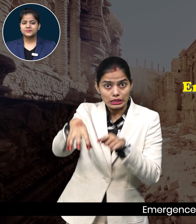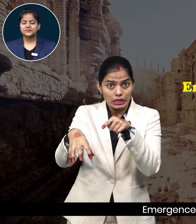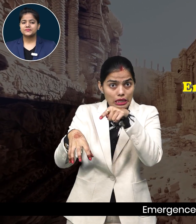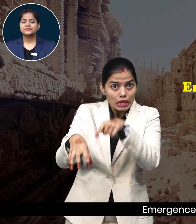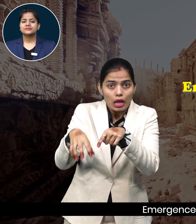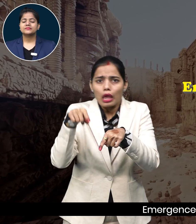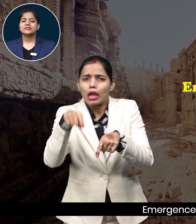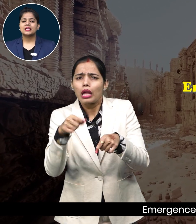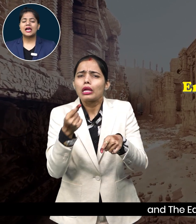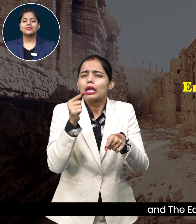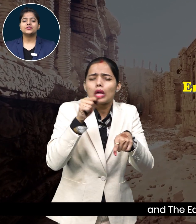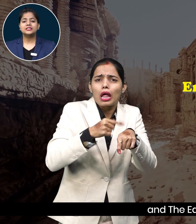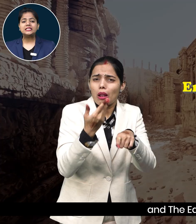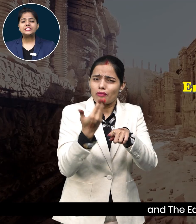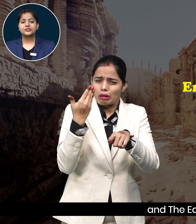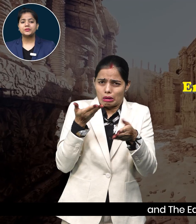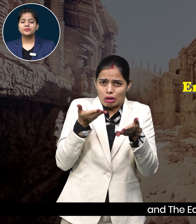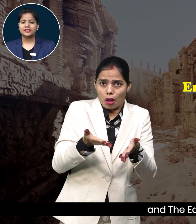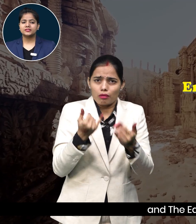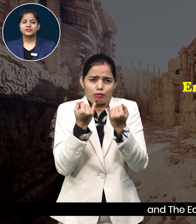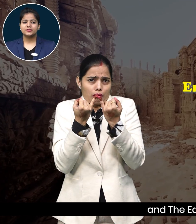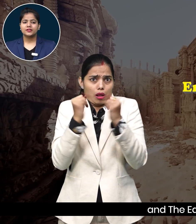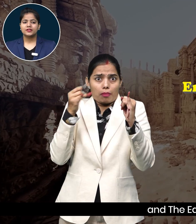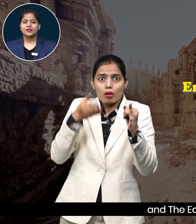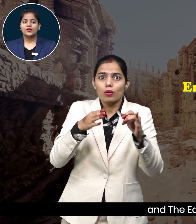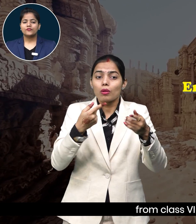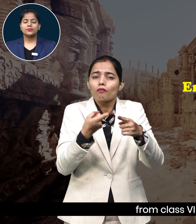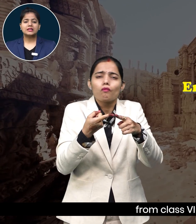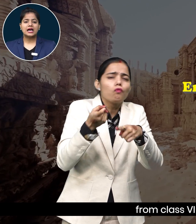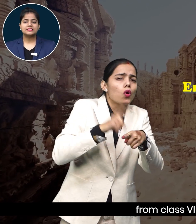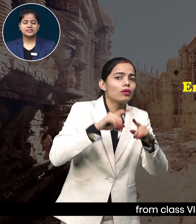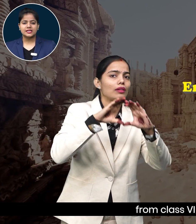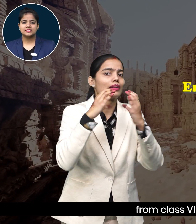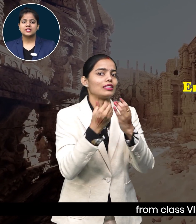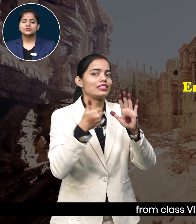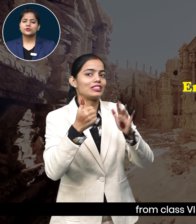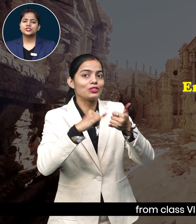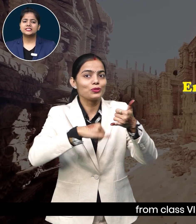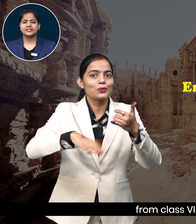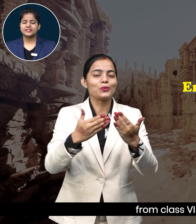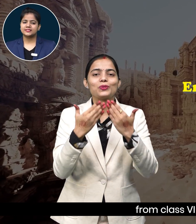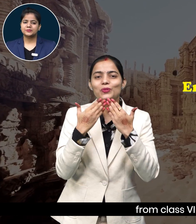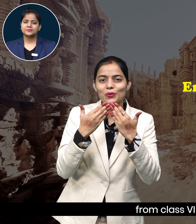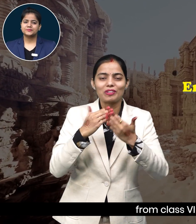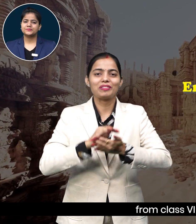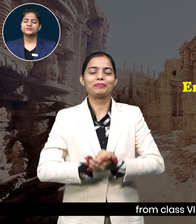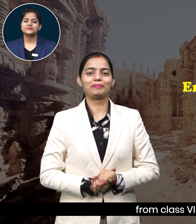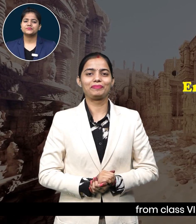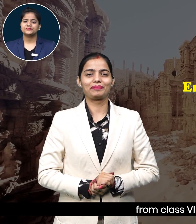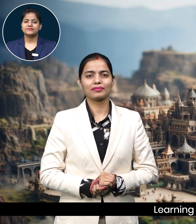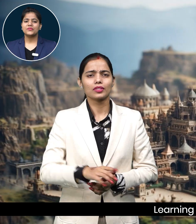Kingdoms and the Early Republic from class 6th Social Studies.